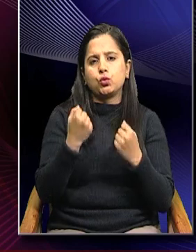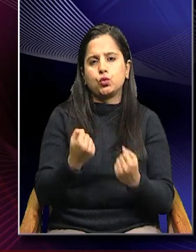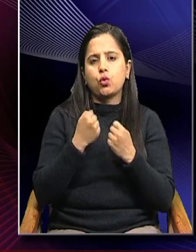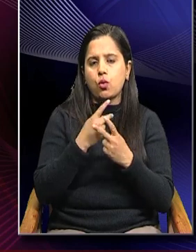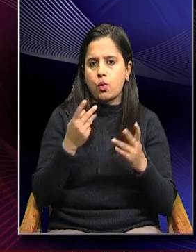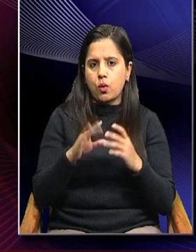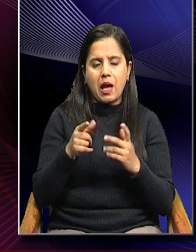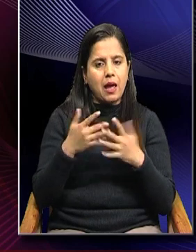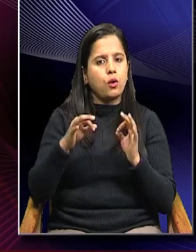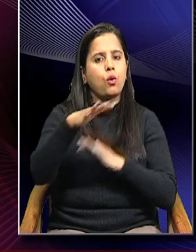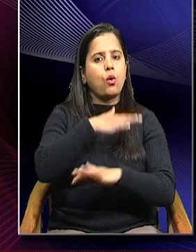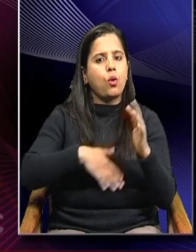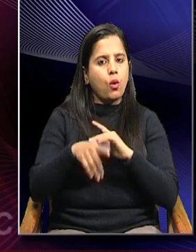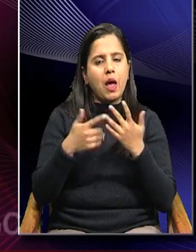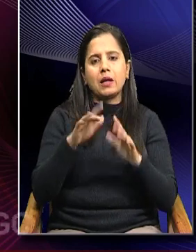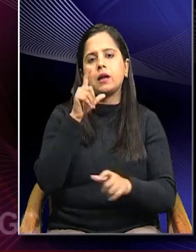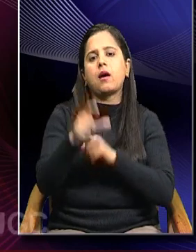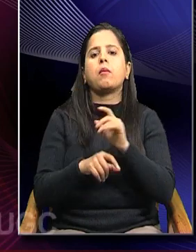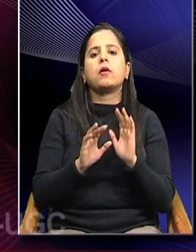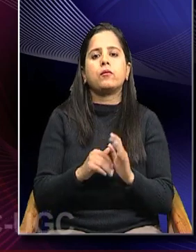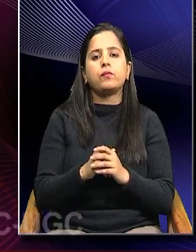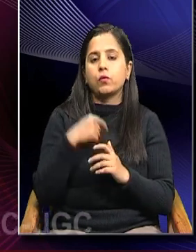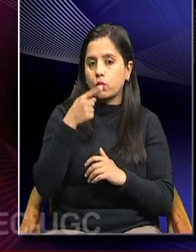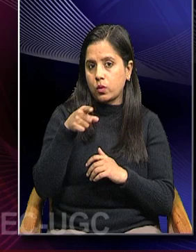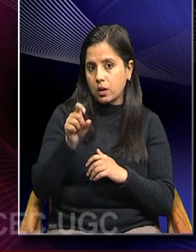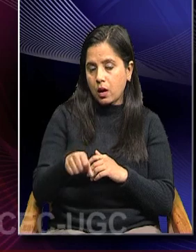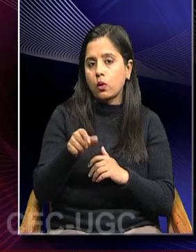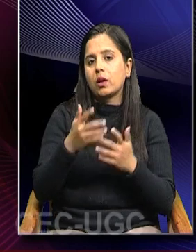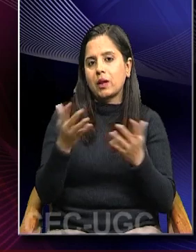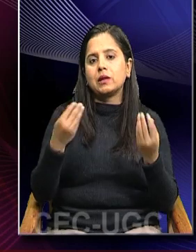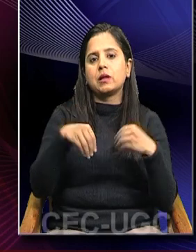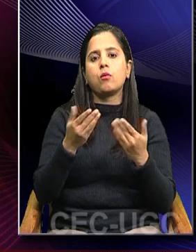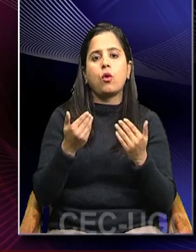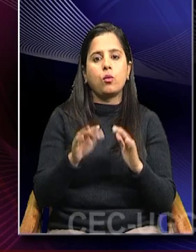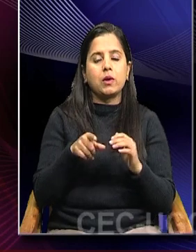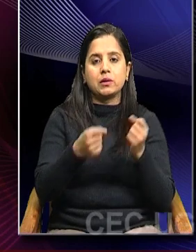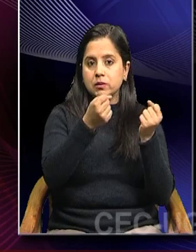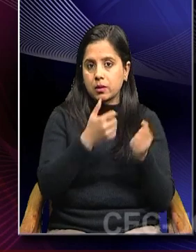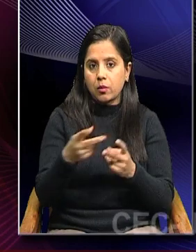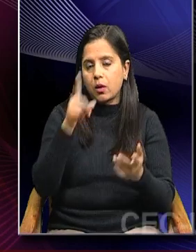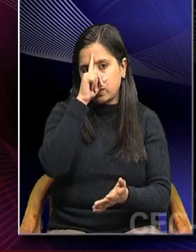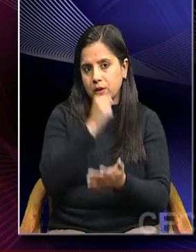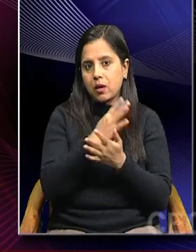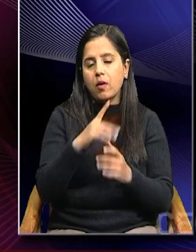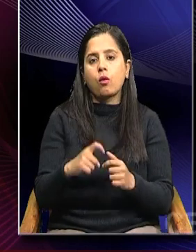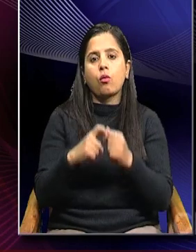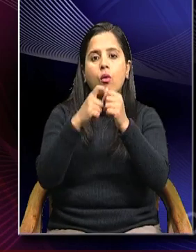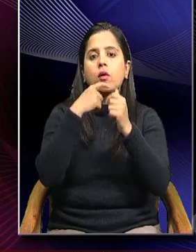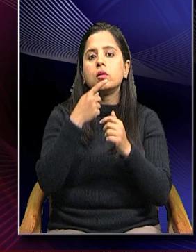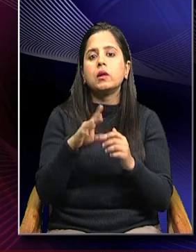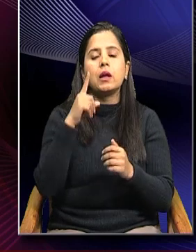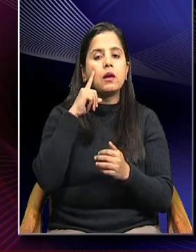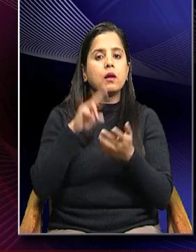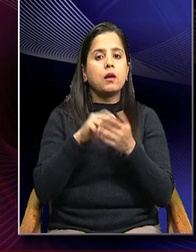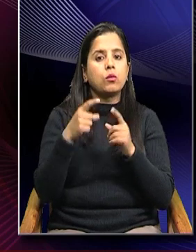of any organization, of any company who is going to market its product. Because suppliers are going to decide the quality of your inputs,